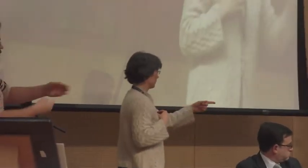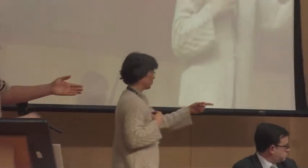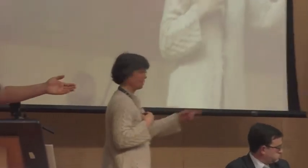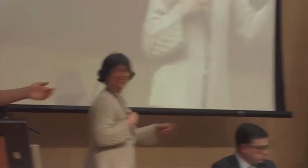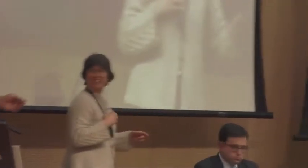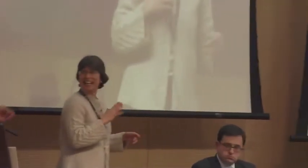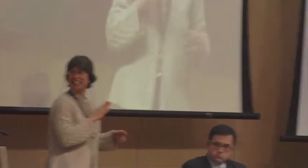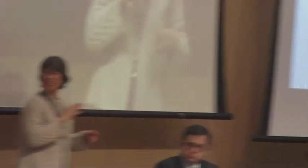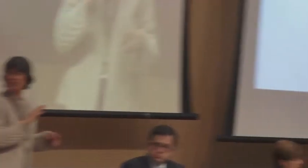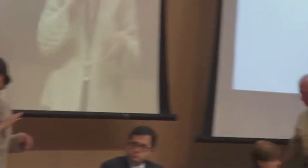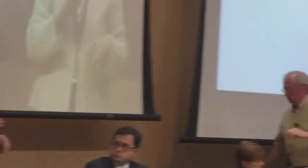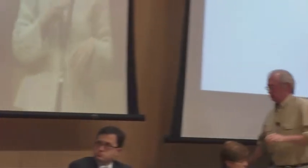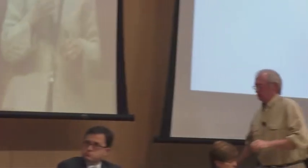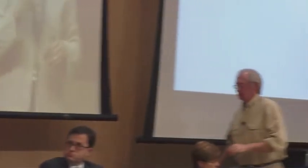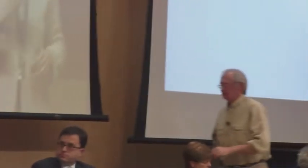Would you like to add something? Okay.